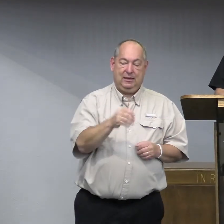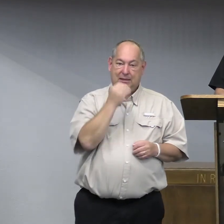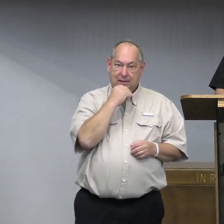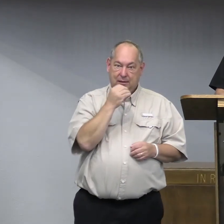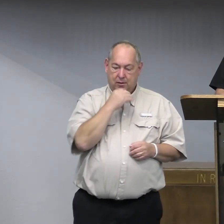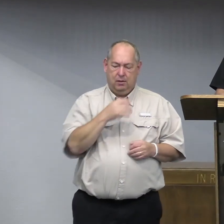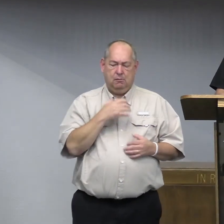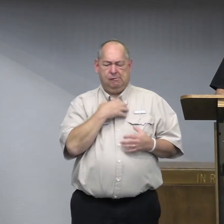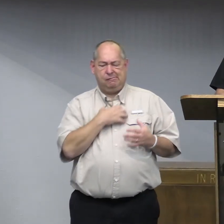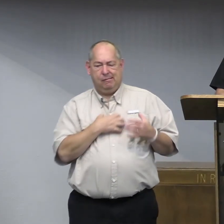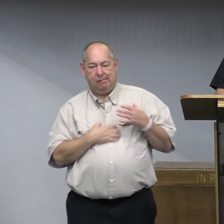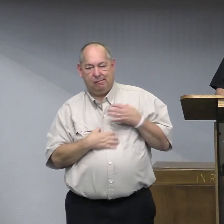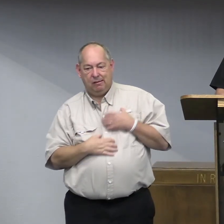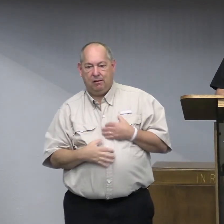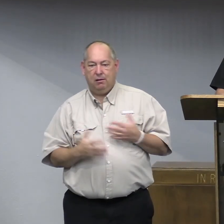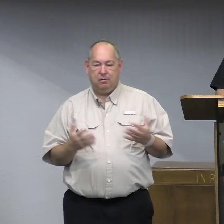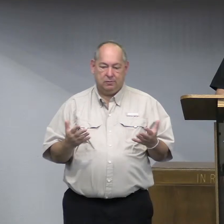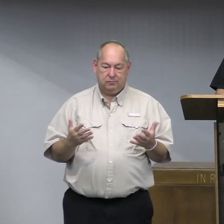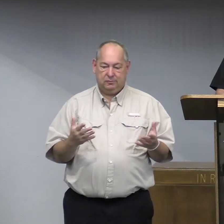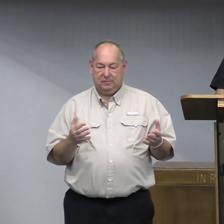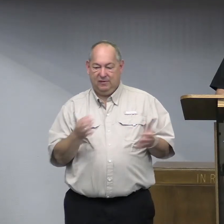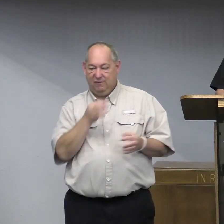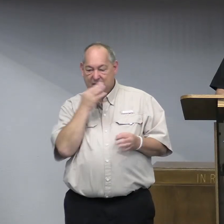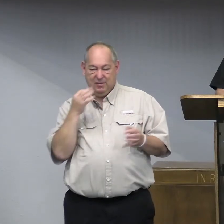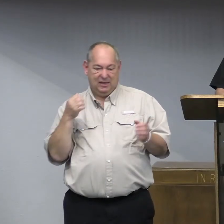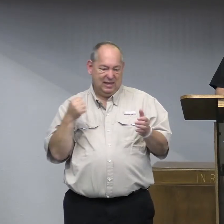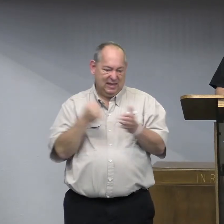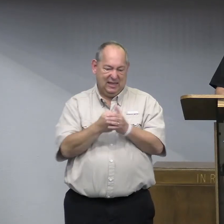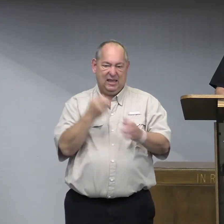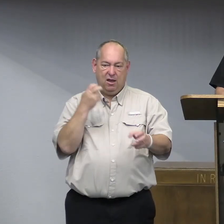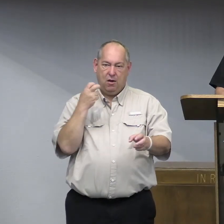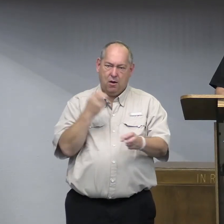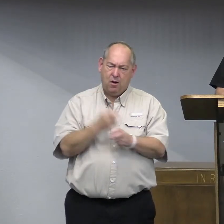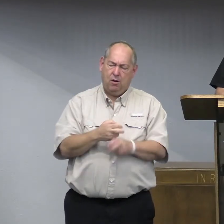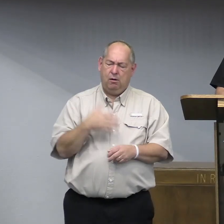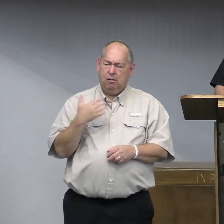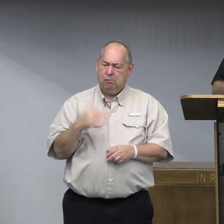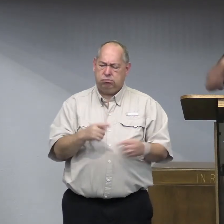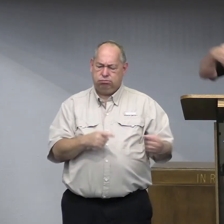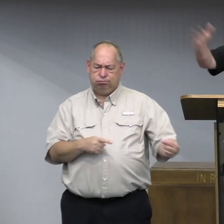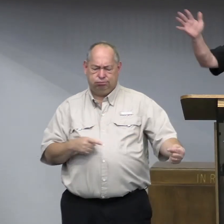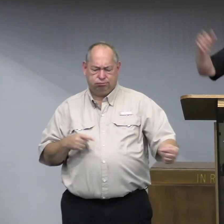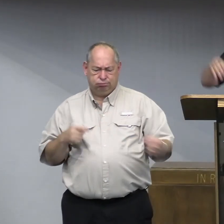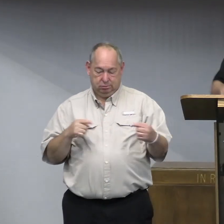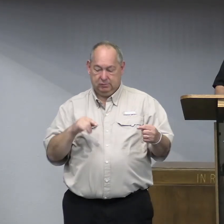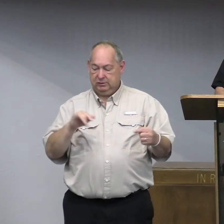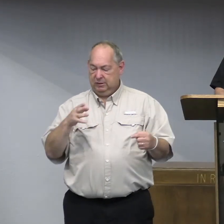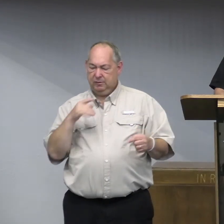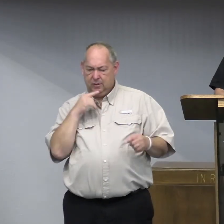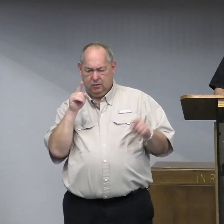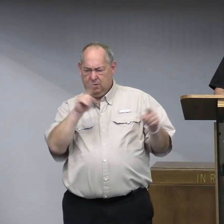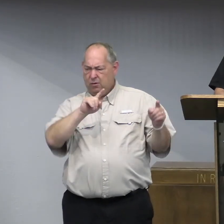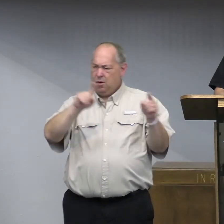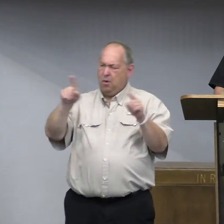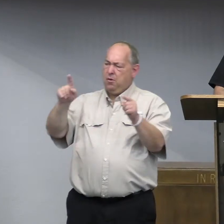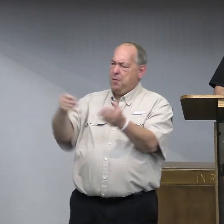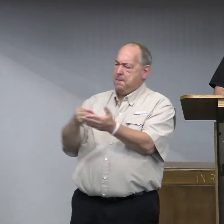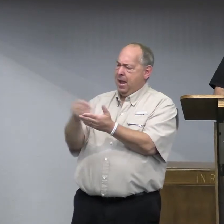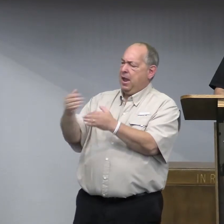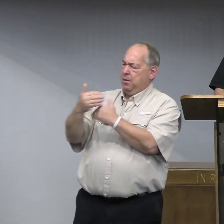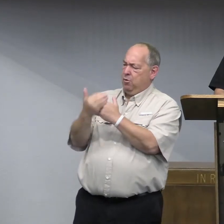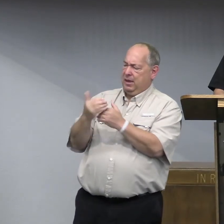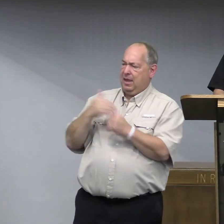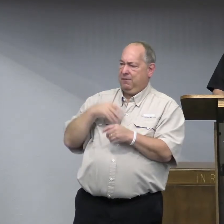They're starving. The famine is hitting hard. And so Jacob says, go and get some bread. There's bread